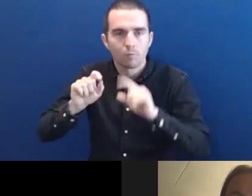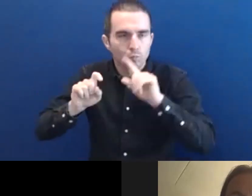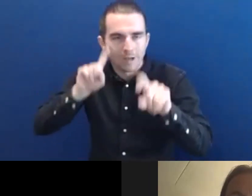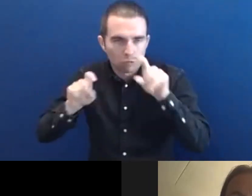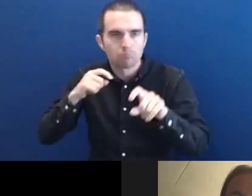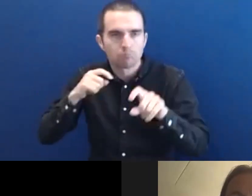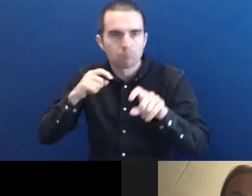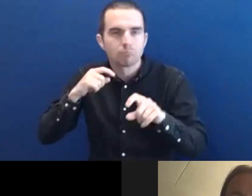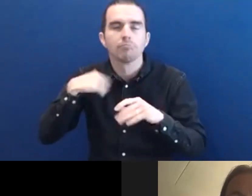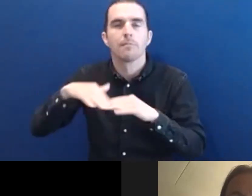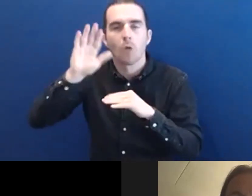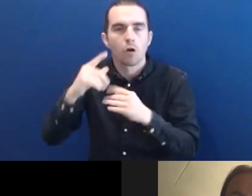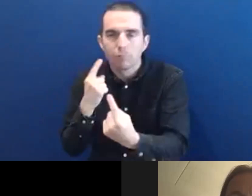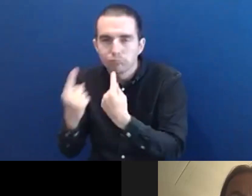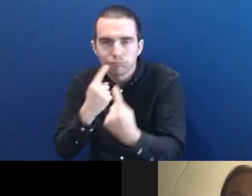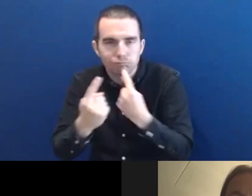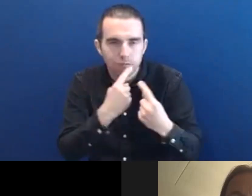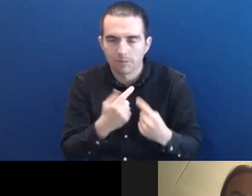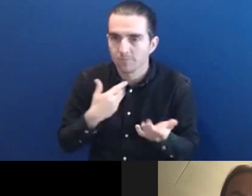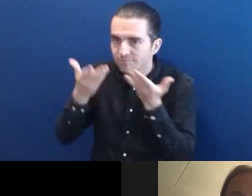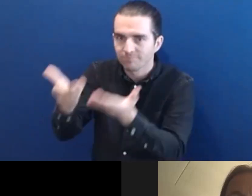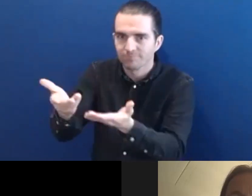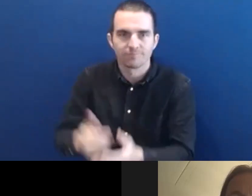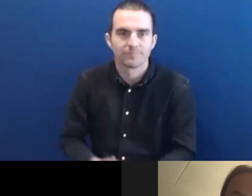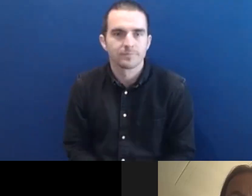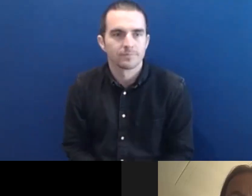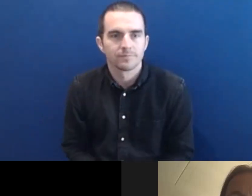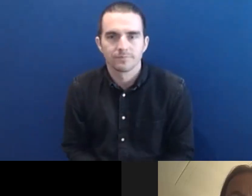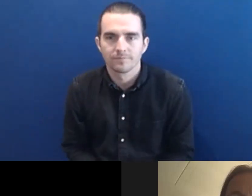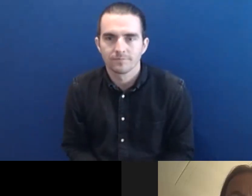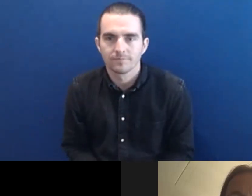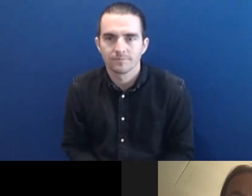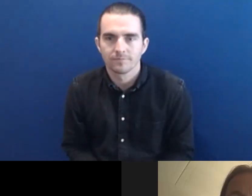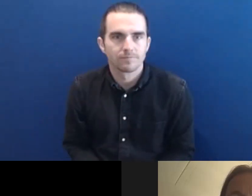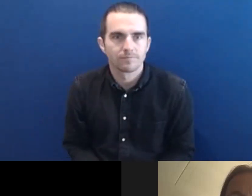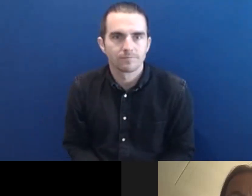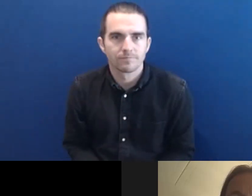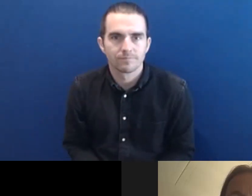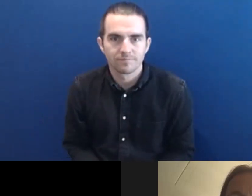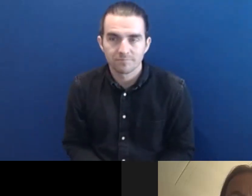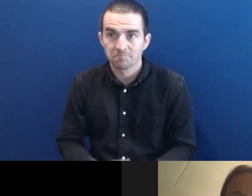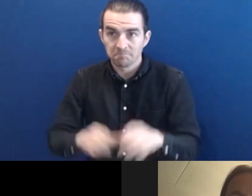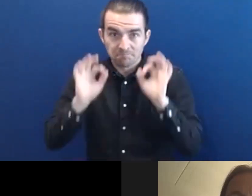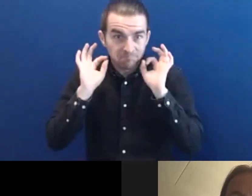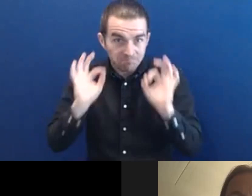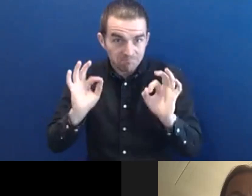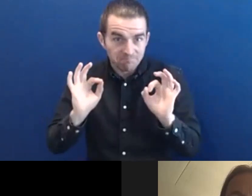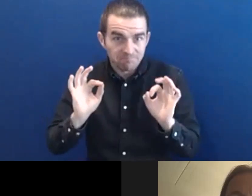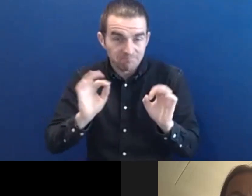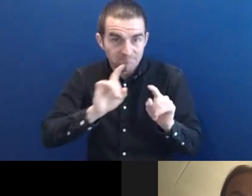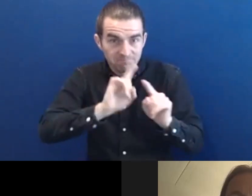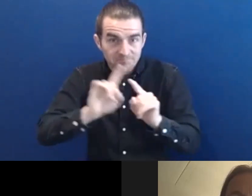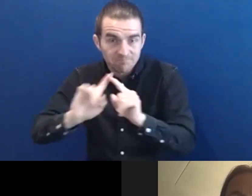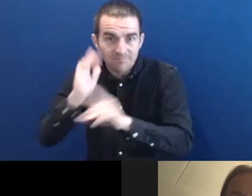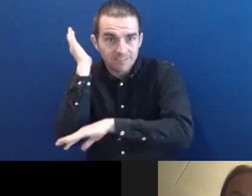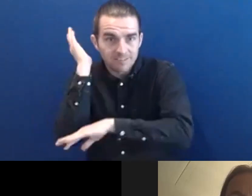Hello. You know what, that's been a great set of presentations. Thank you very much, everyone, for making them. We're now going to make